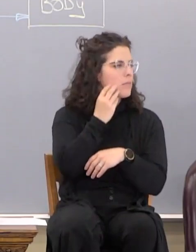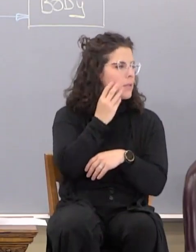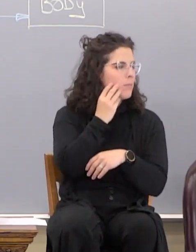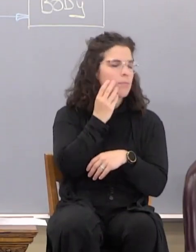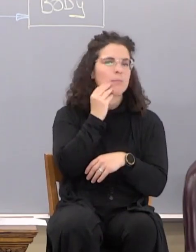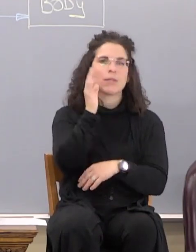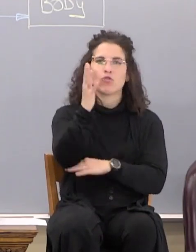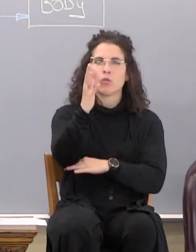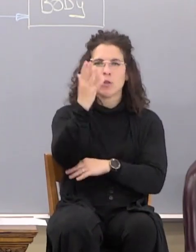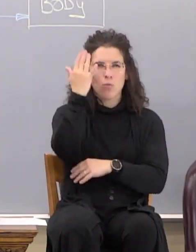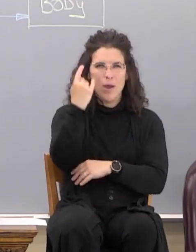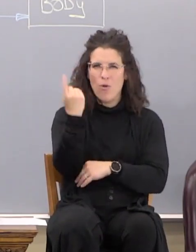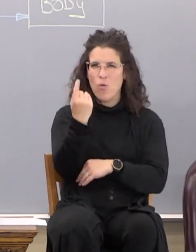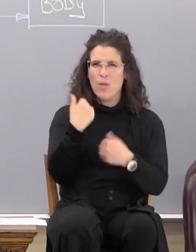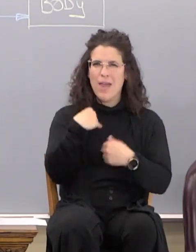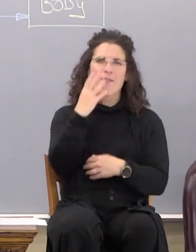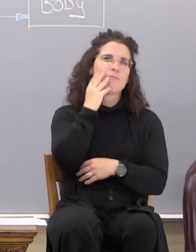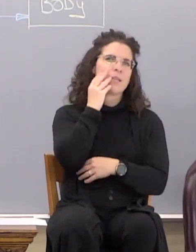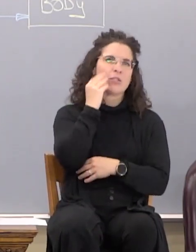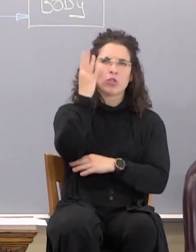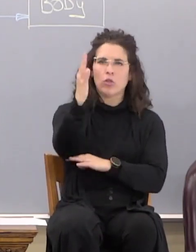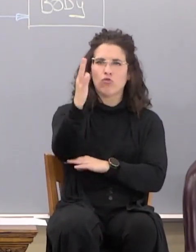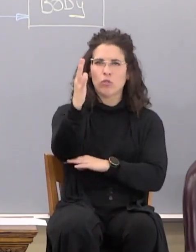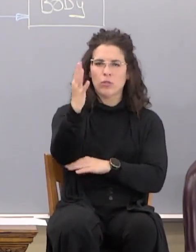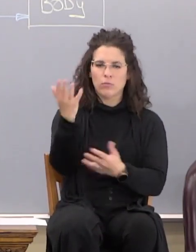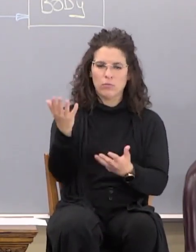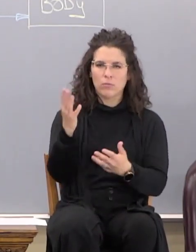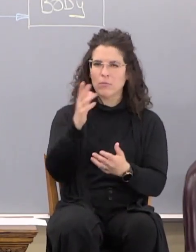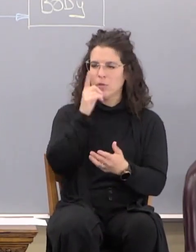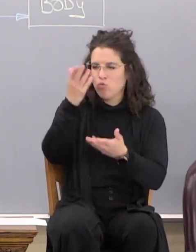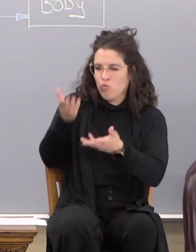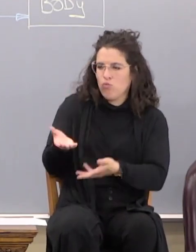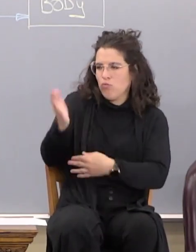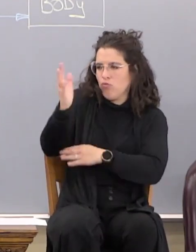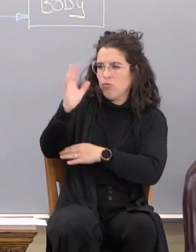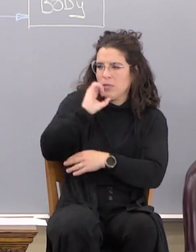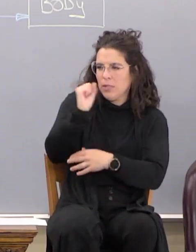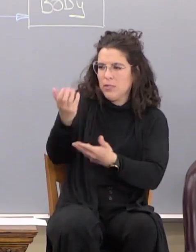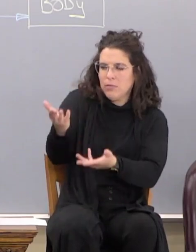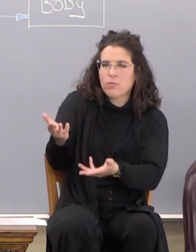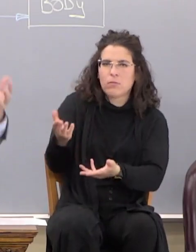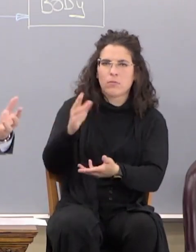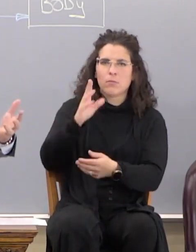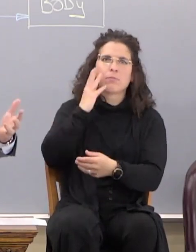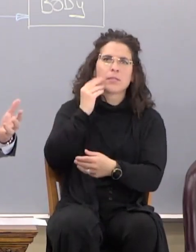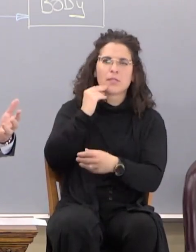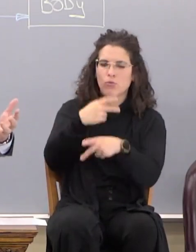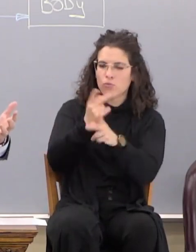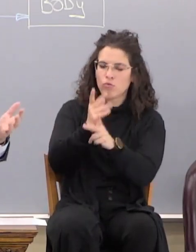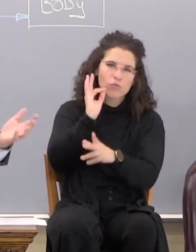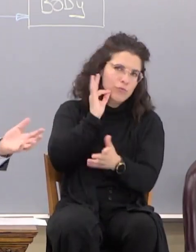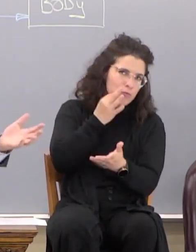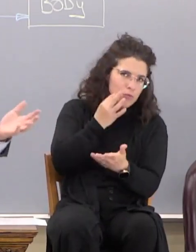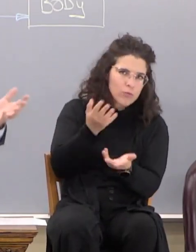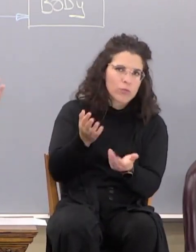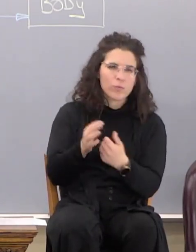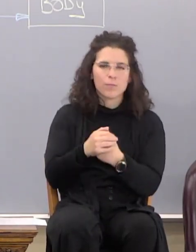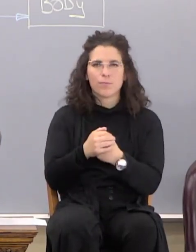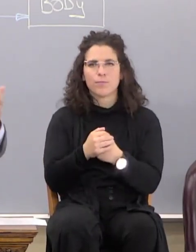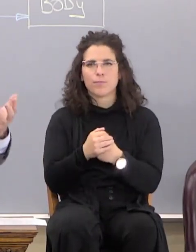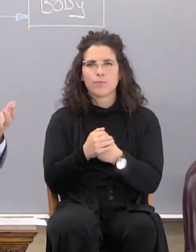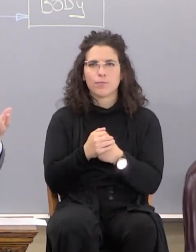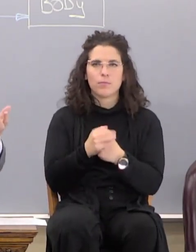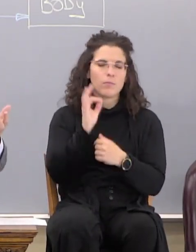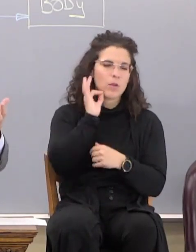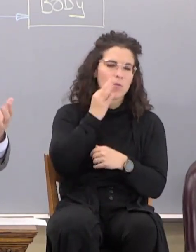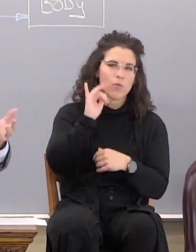why do you only have peaches? Because that's the nature. That's who you are, and who you are, you produce fruit. The fruit